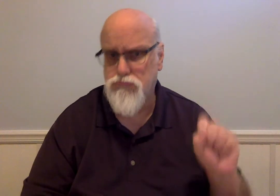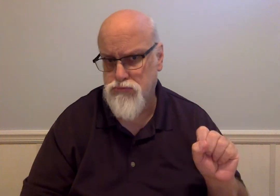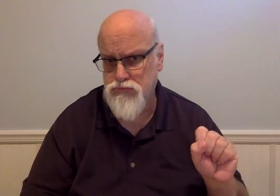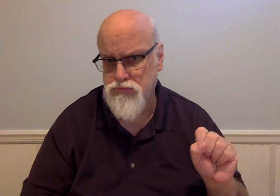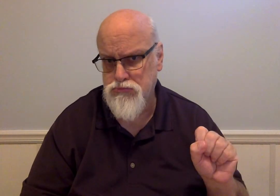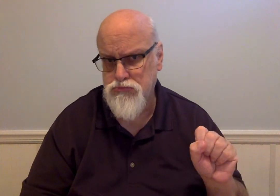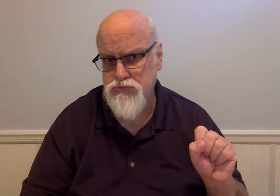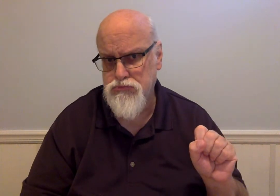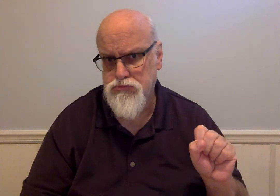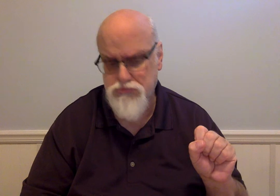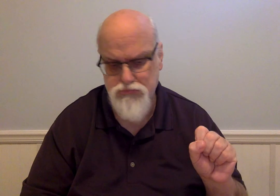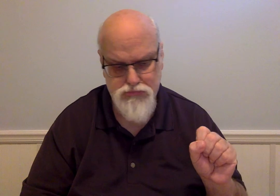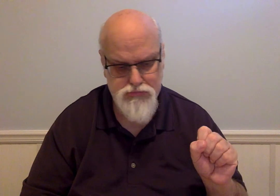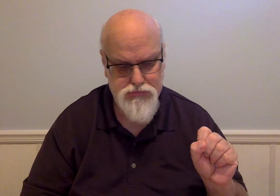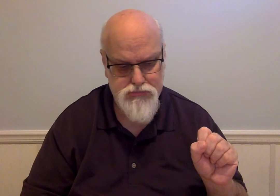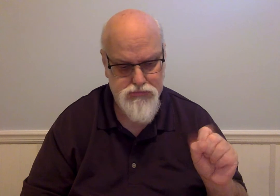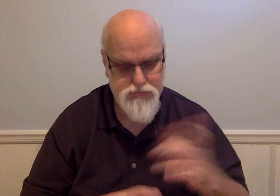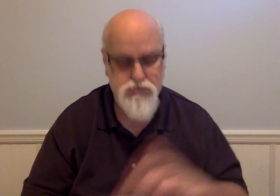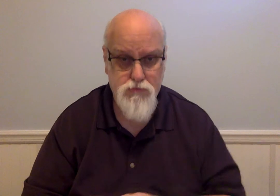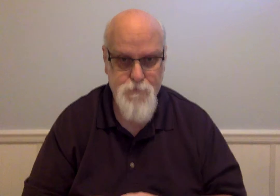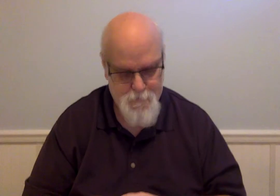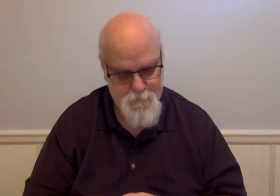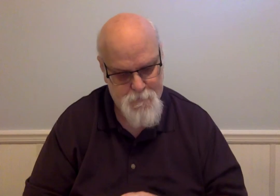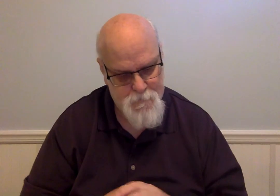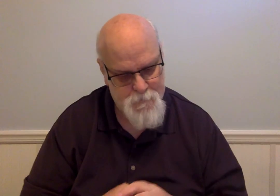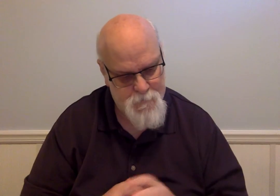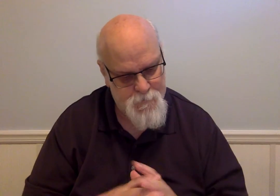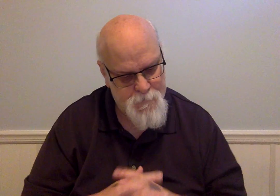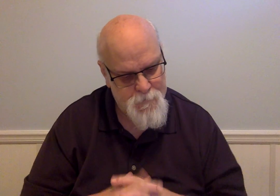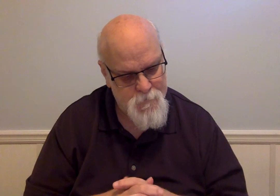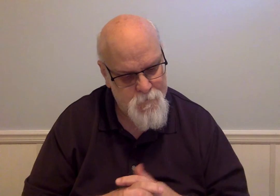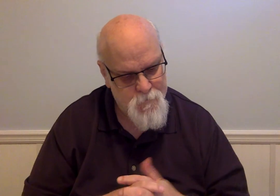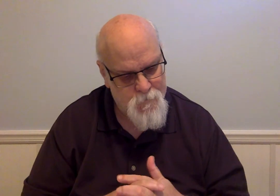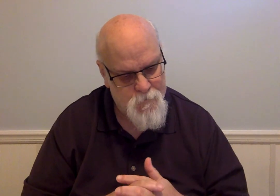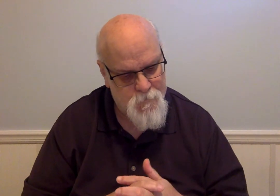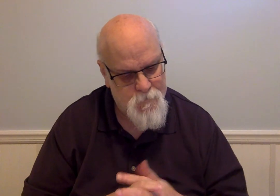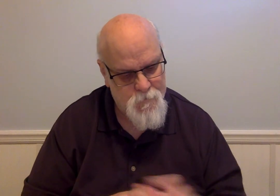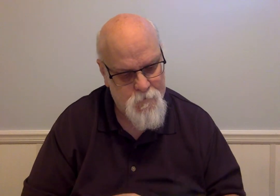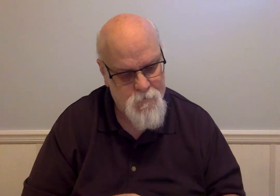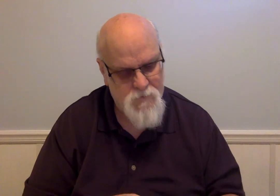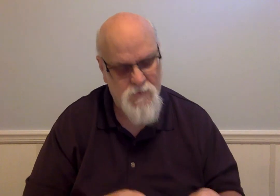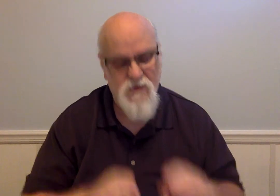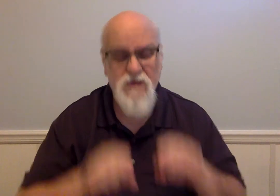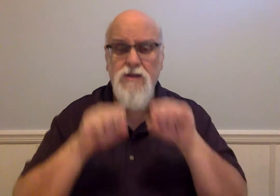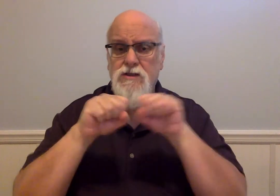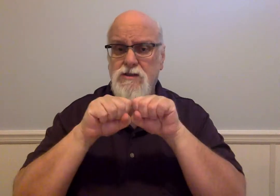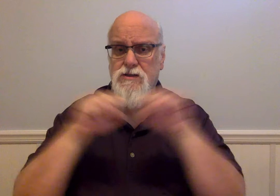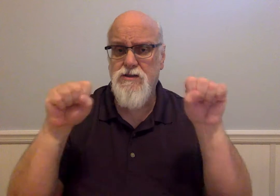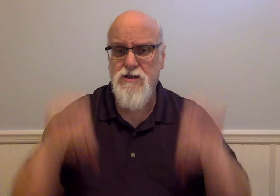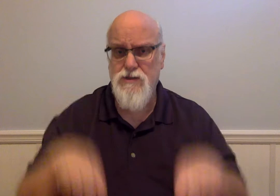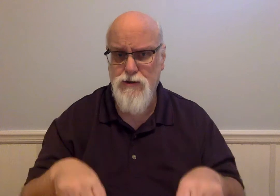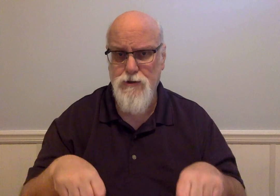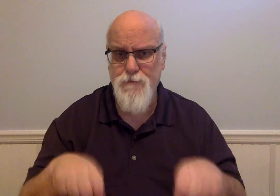city, a tour bus. So there are different kinds of buses if you want to be specific about what kind you're talking about.